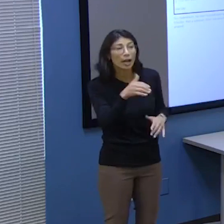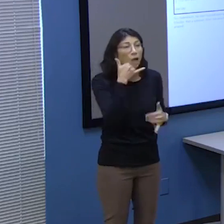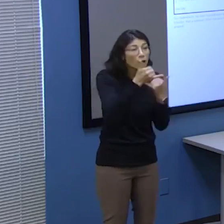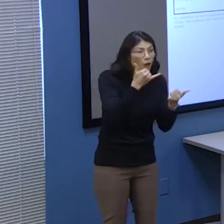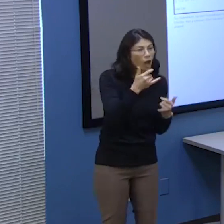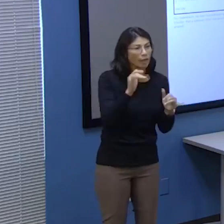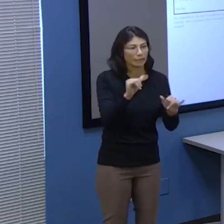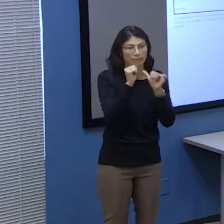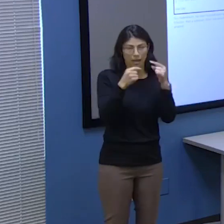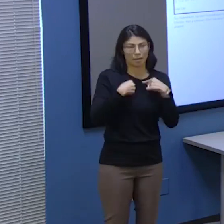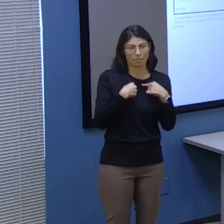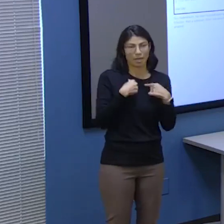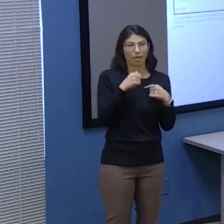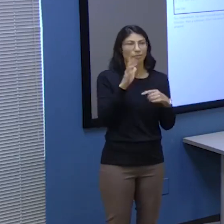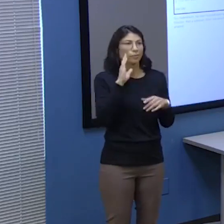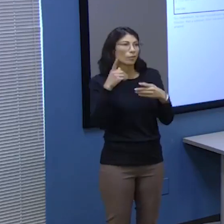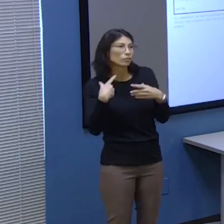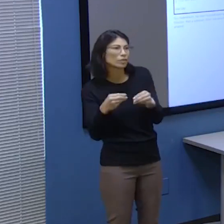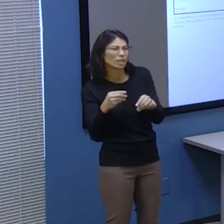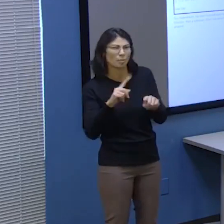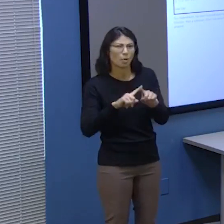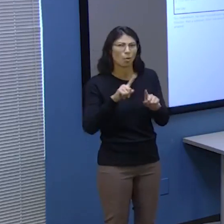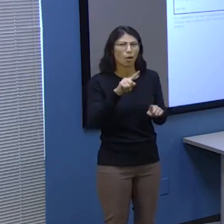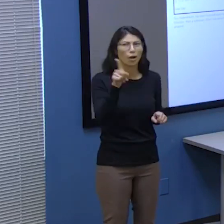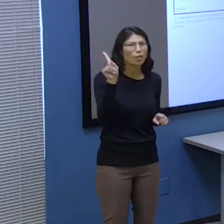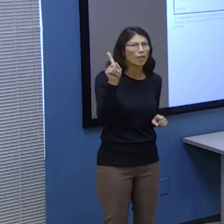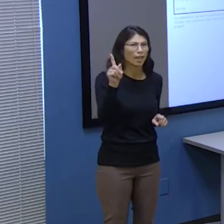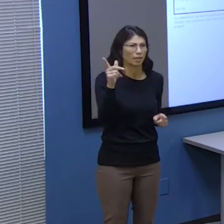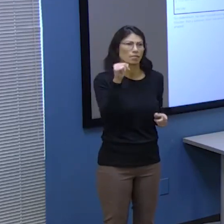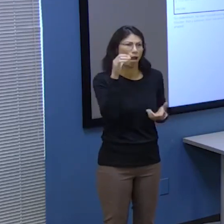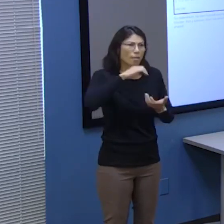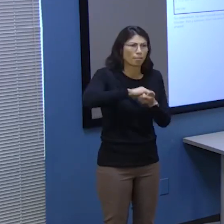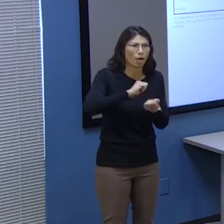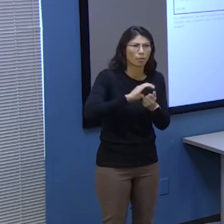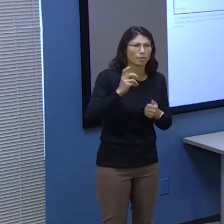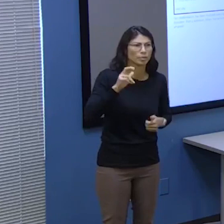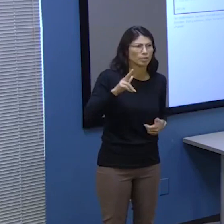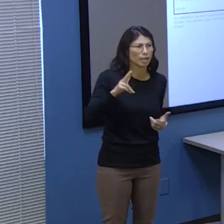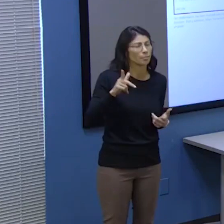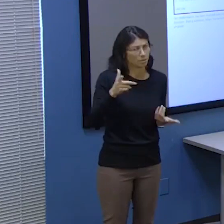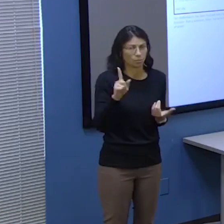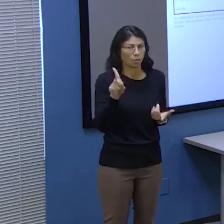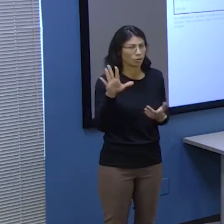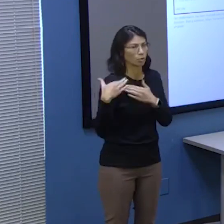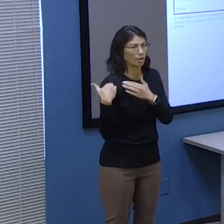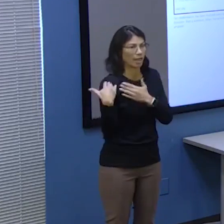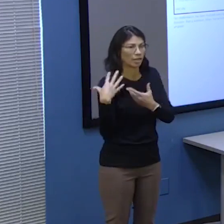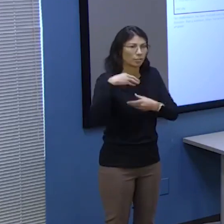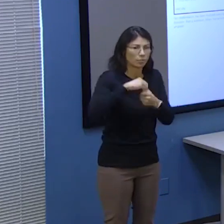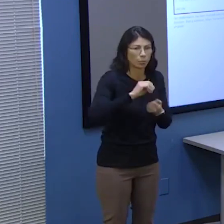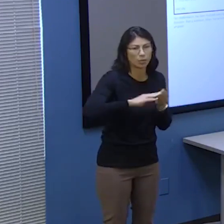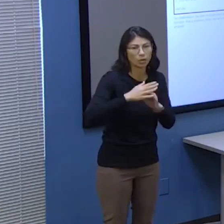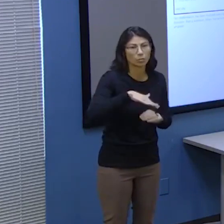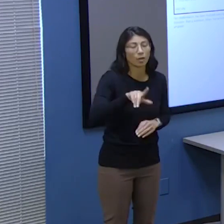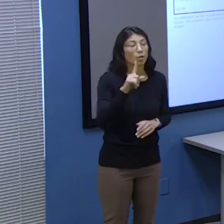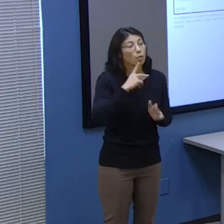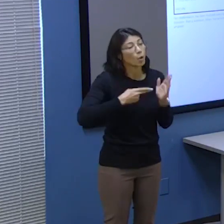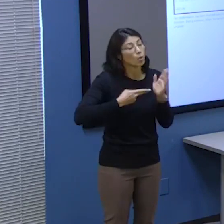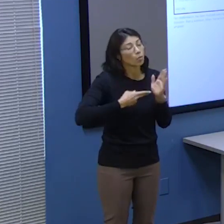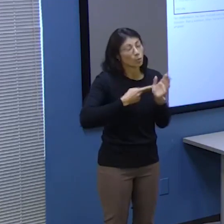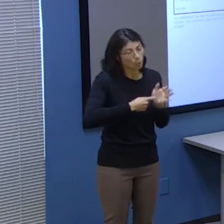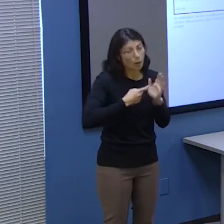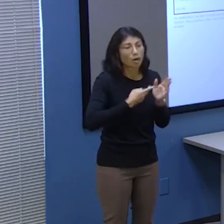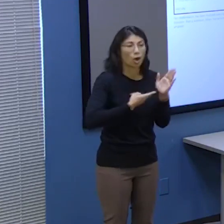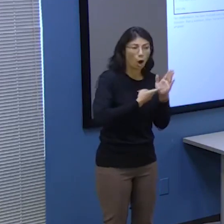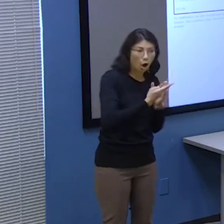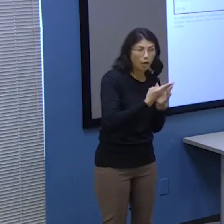me. But where are they? Why aren't they a partner with the chamber where they have accountability? Because they require honesty and transparency,